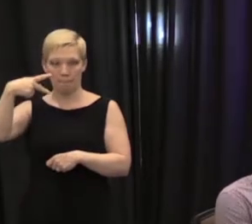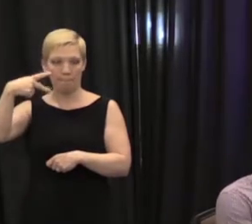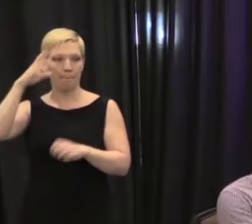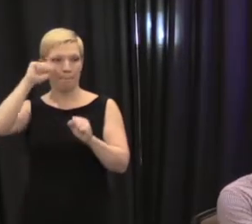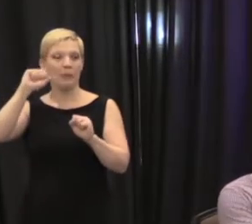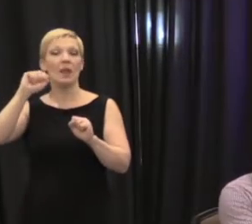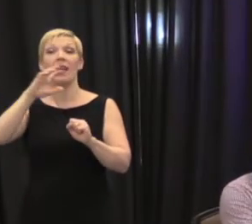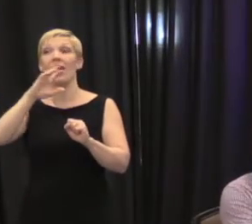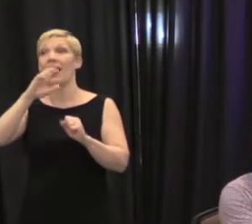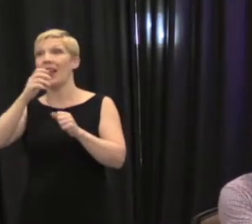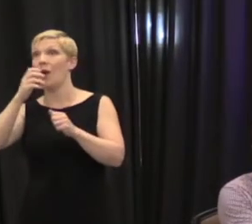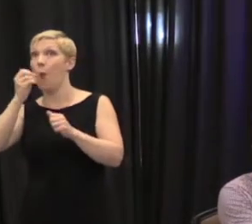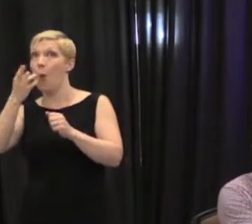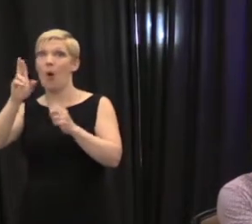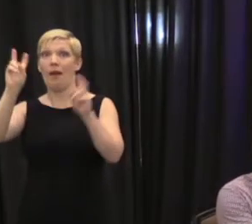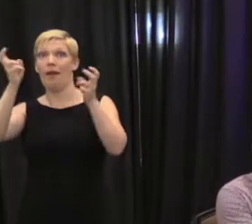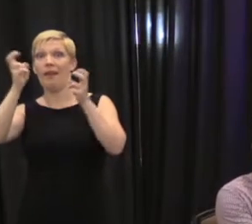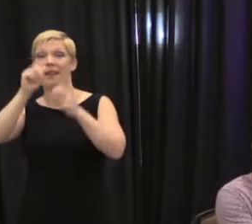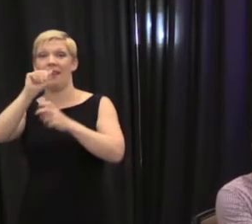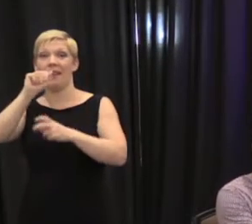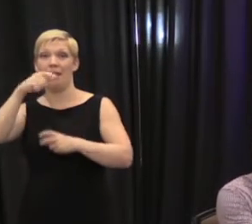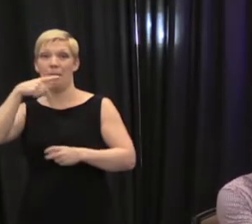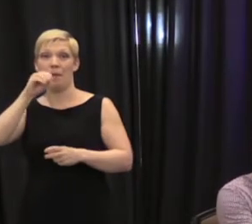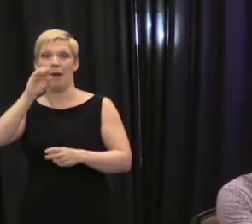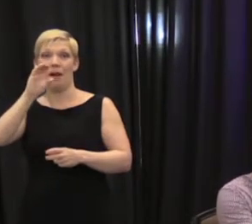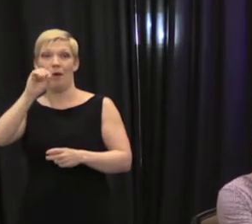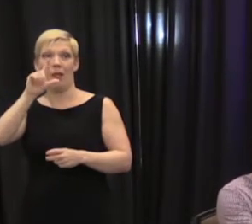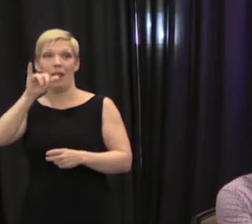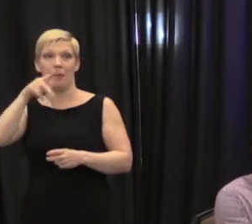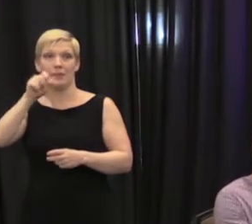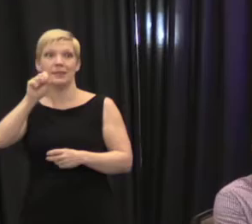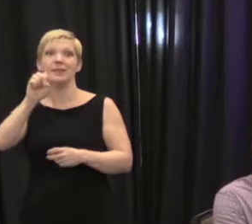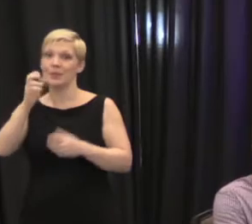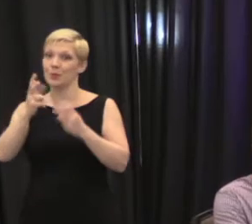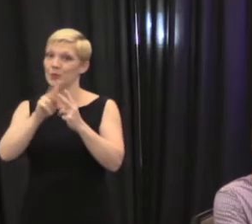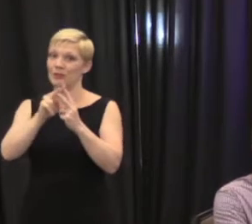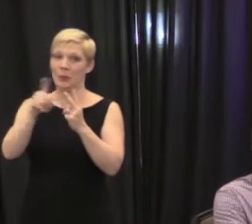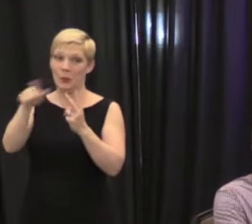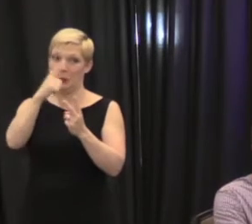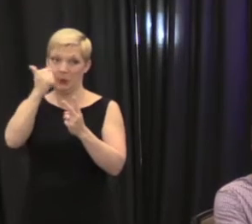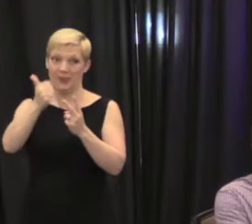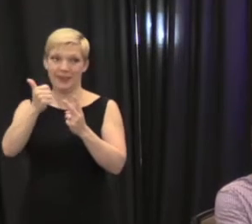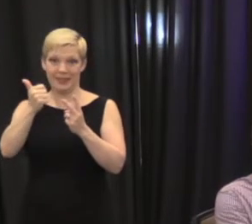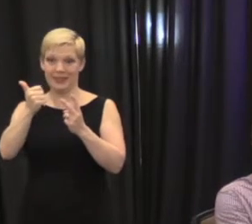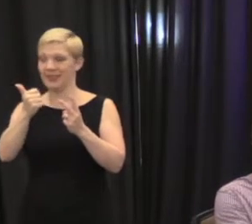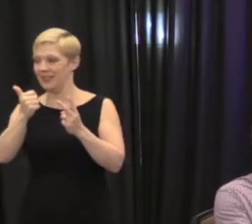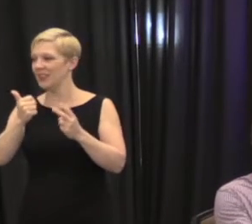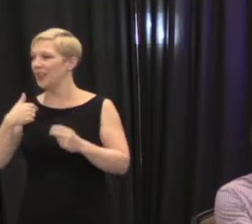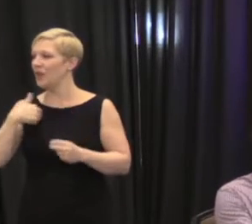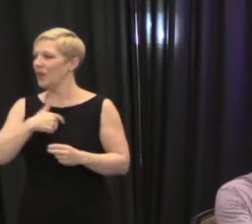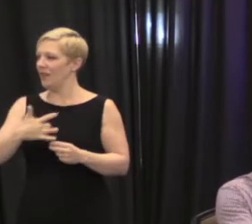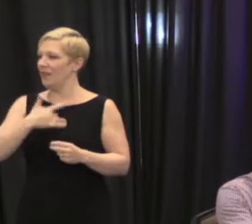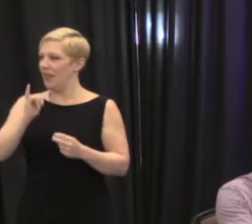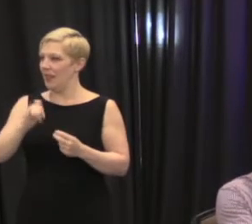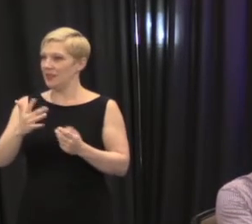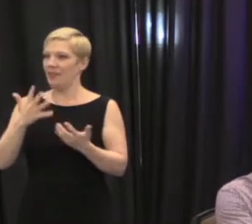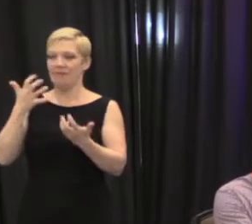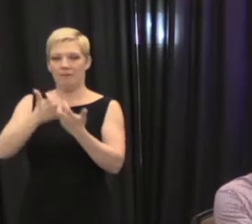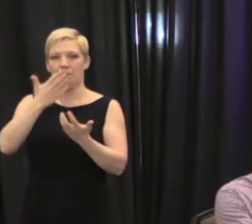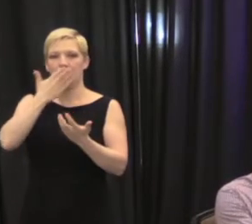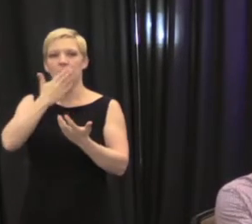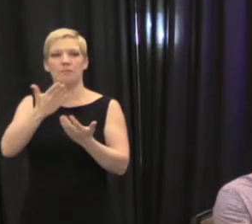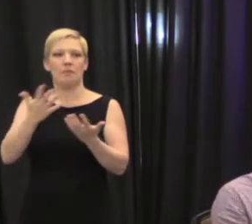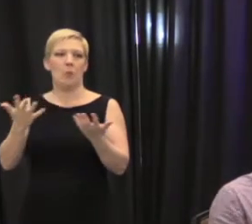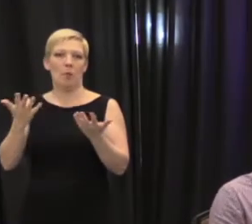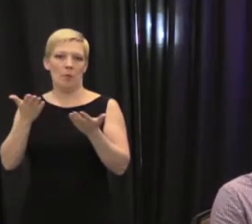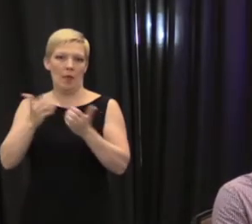title appeals to you, we thought this was a fitting way to close the summit, not